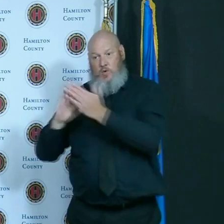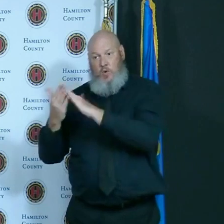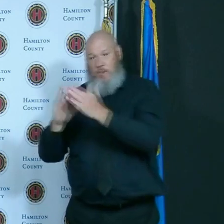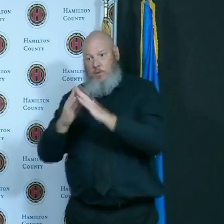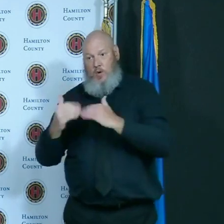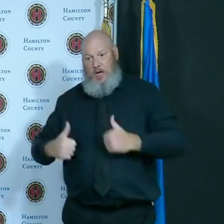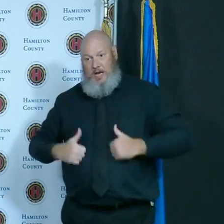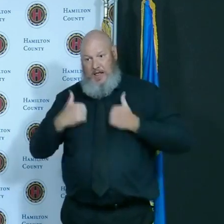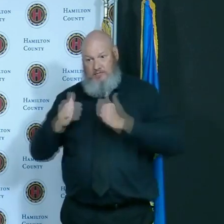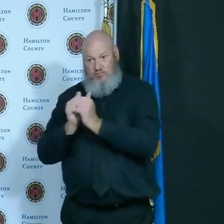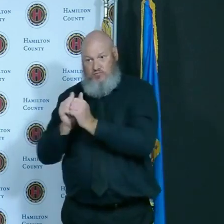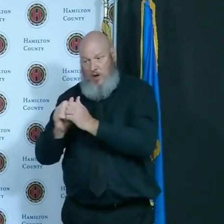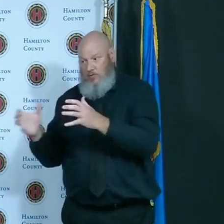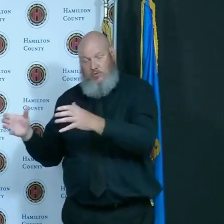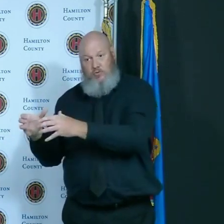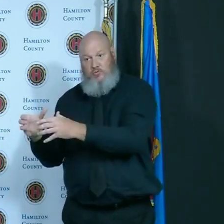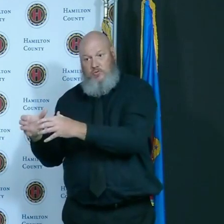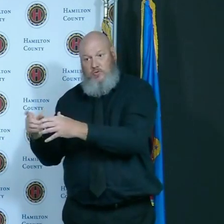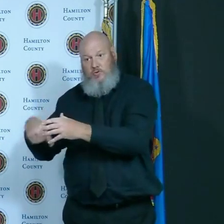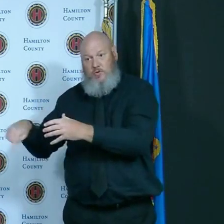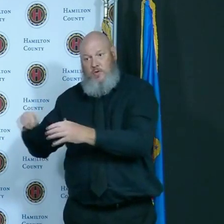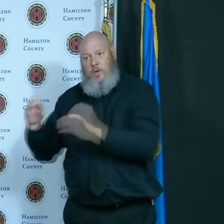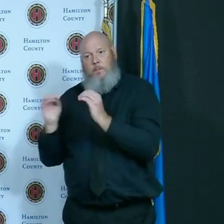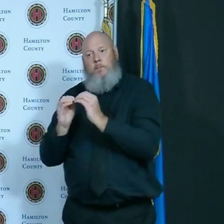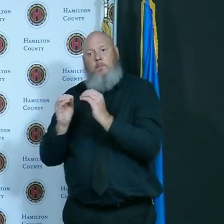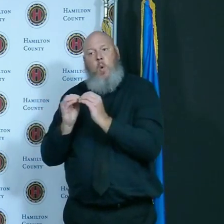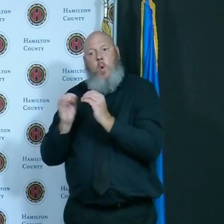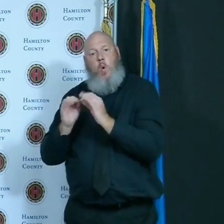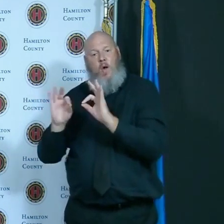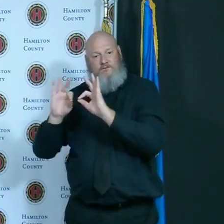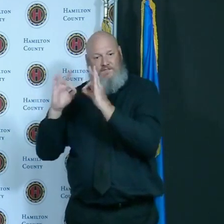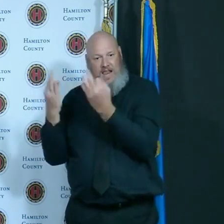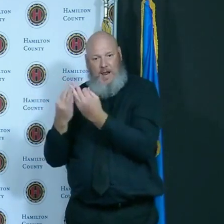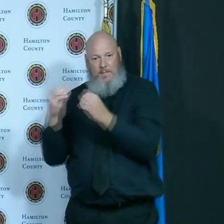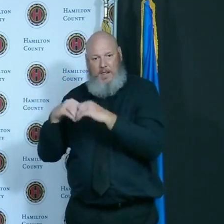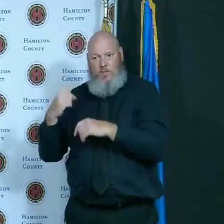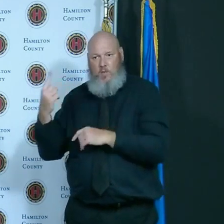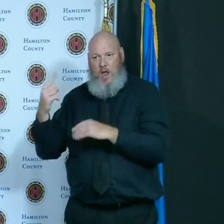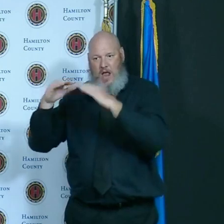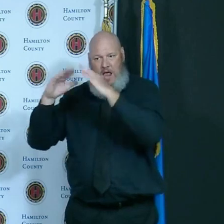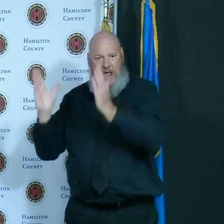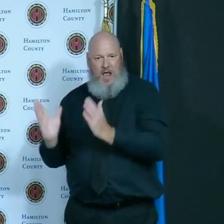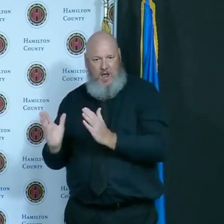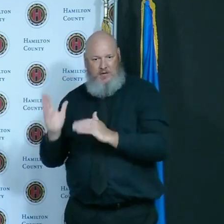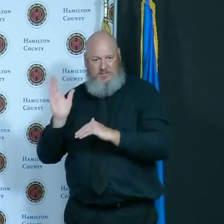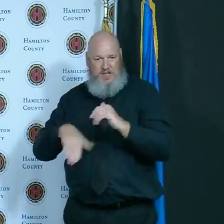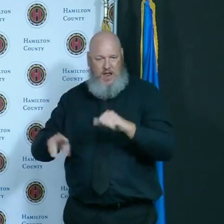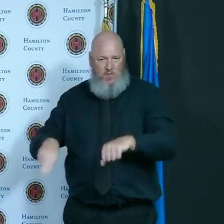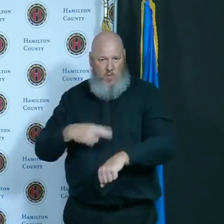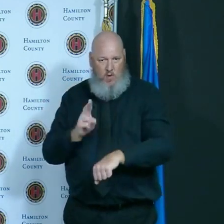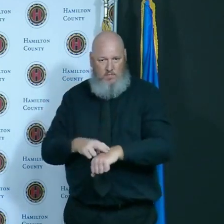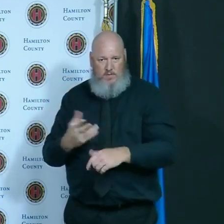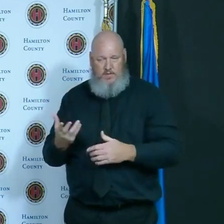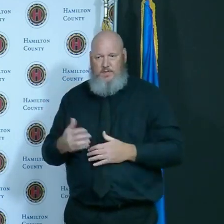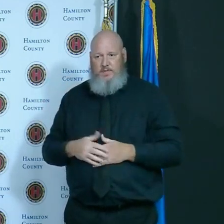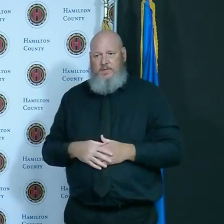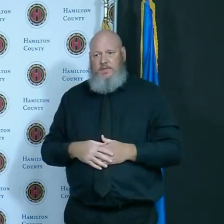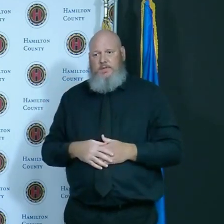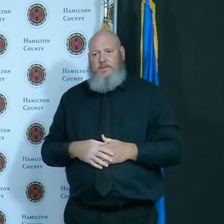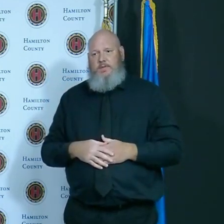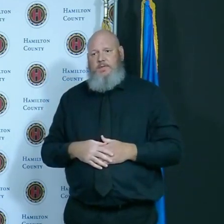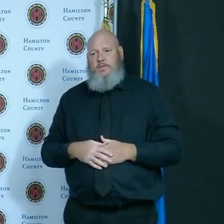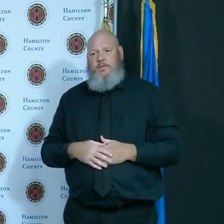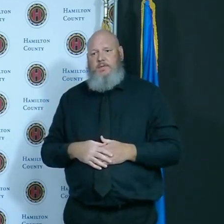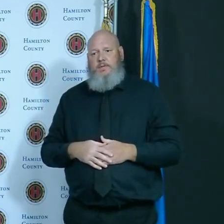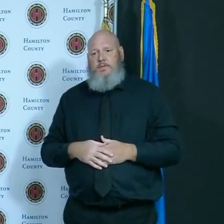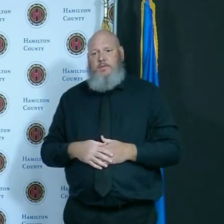There may be more family members in a house, and coupled with the disparity in